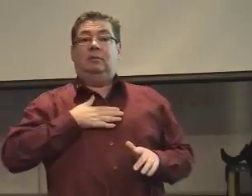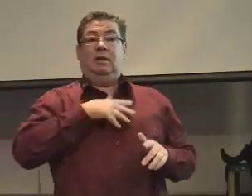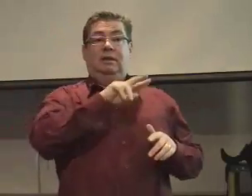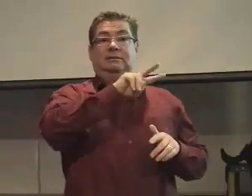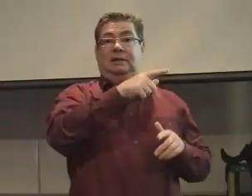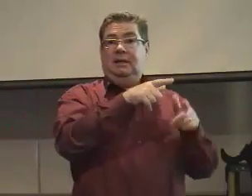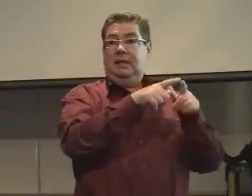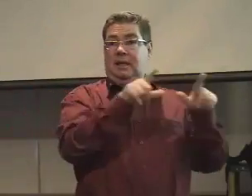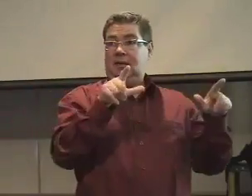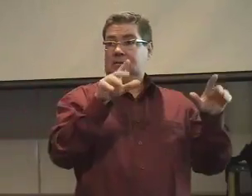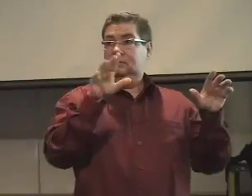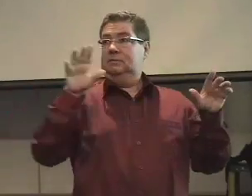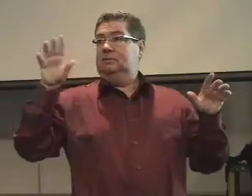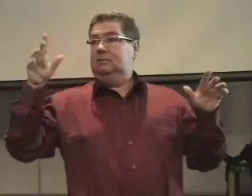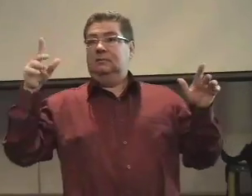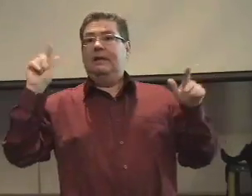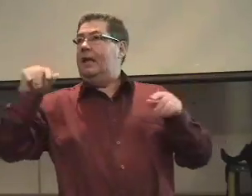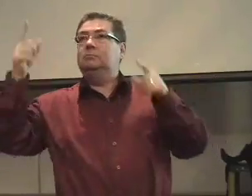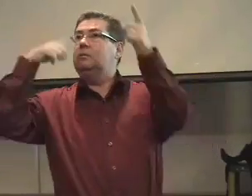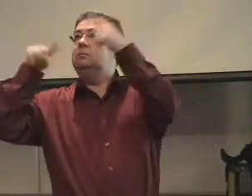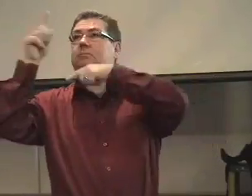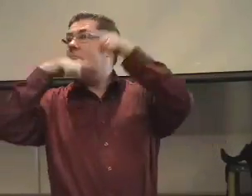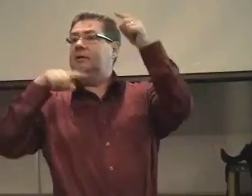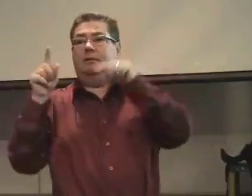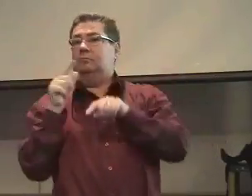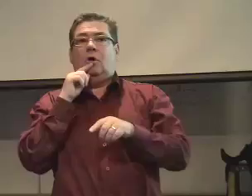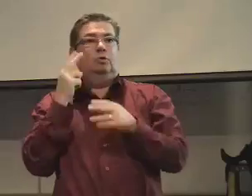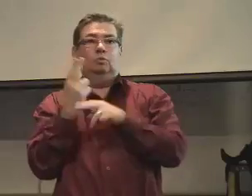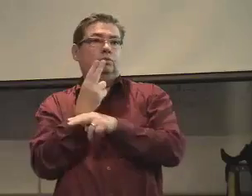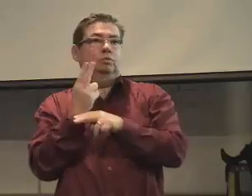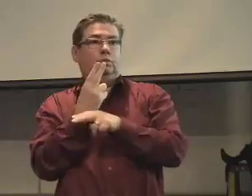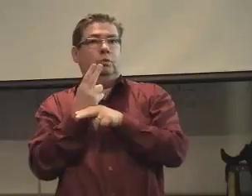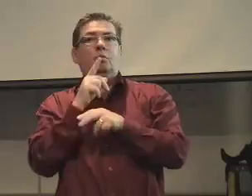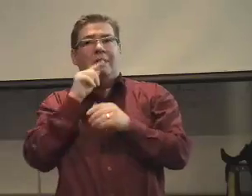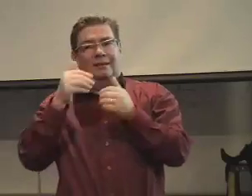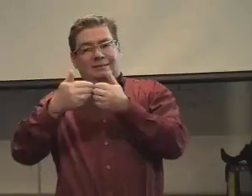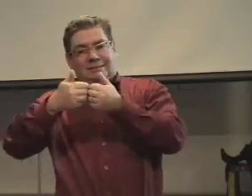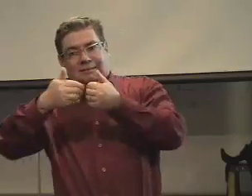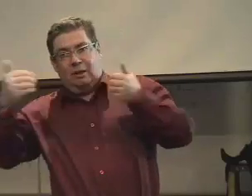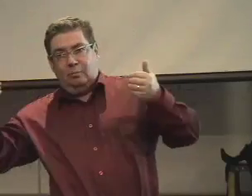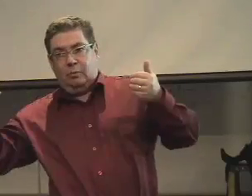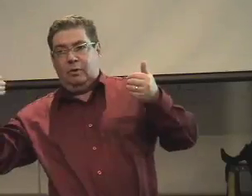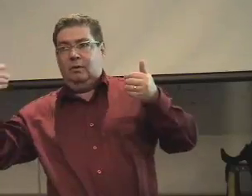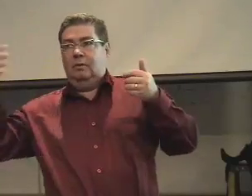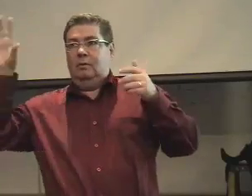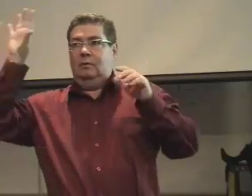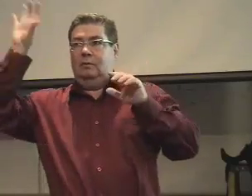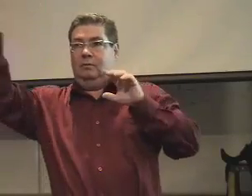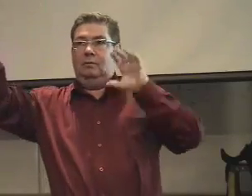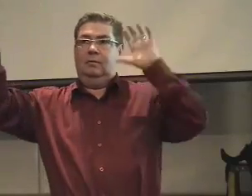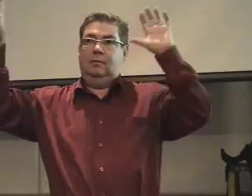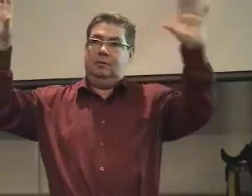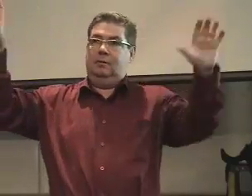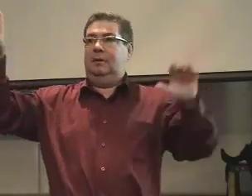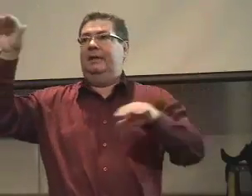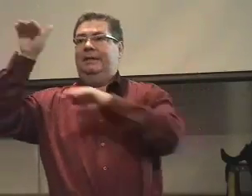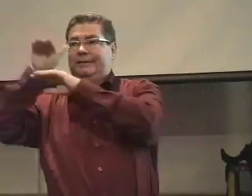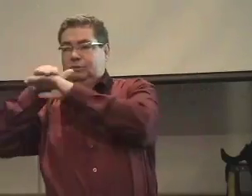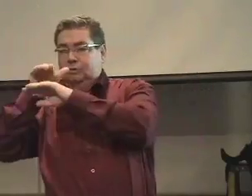they can't just look at it and sign it. Really getting them to make a distinction, to separate it. And then they'd have to give an